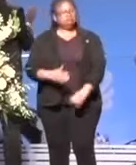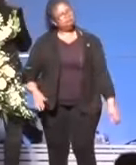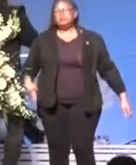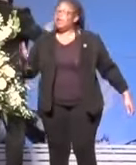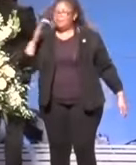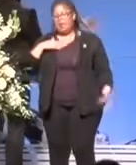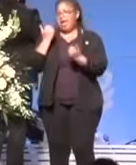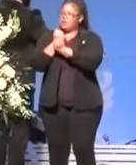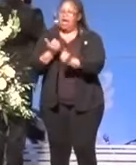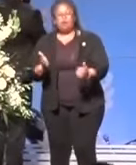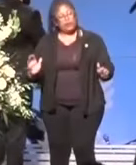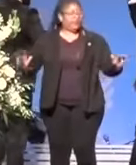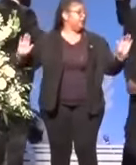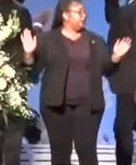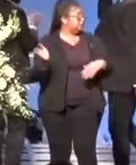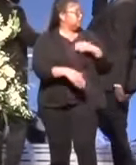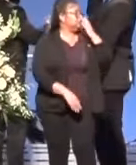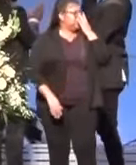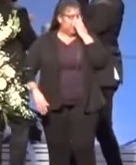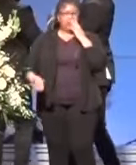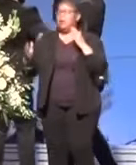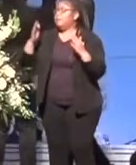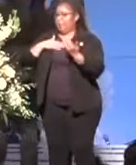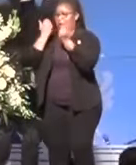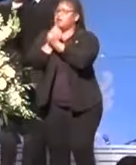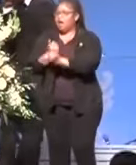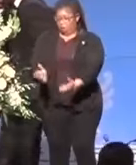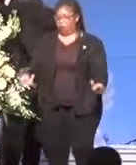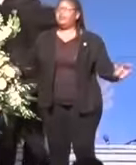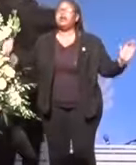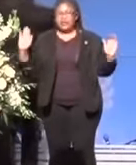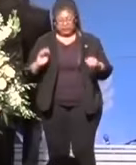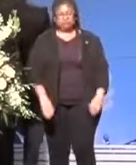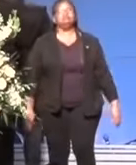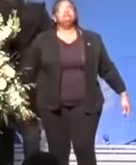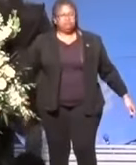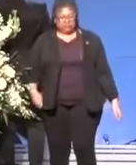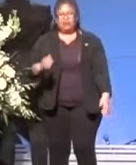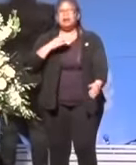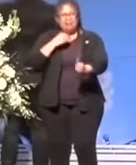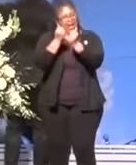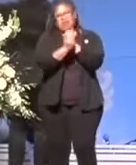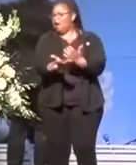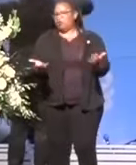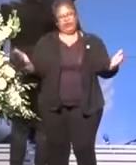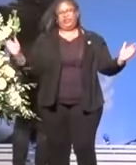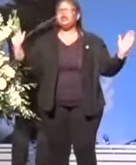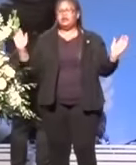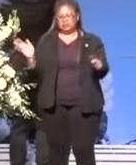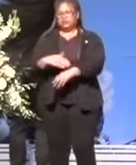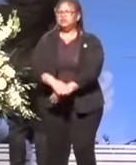by everything. My everything by everything.